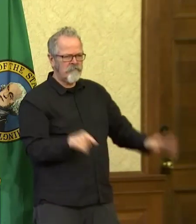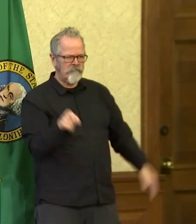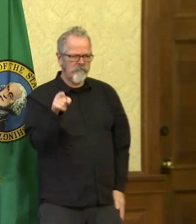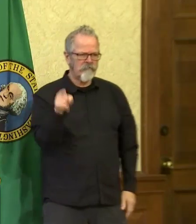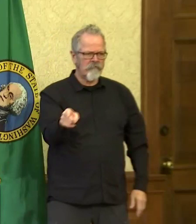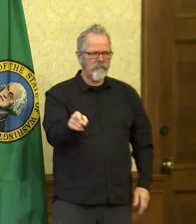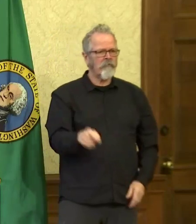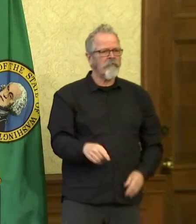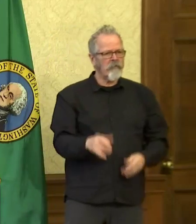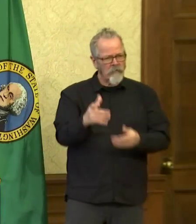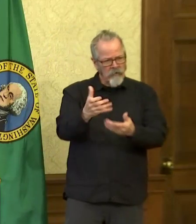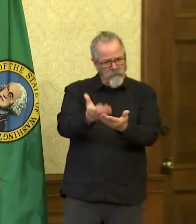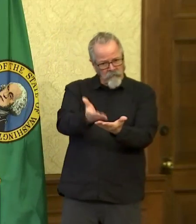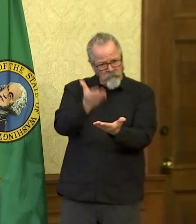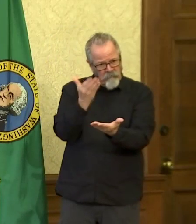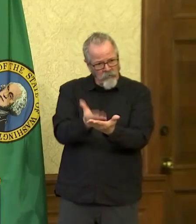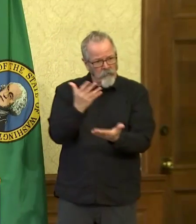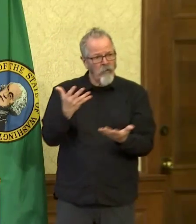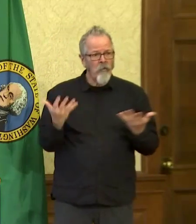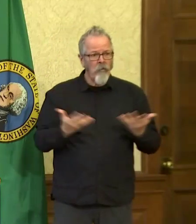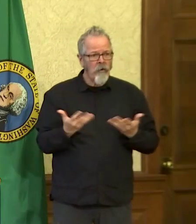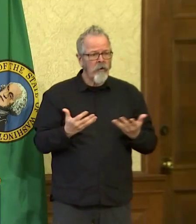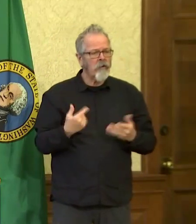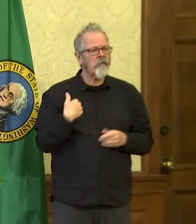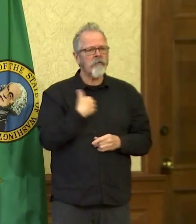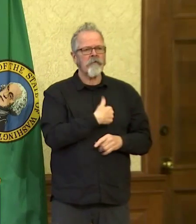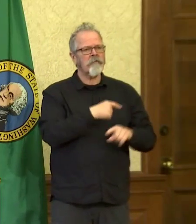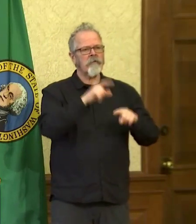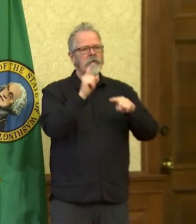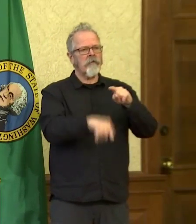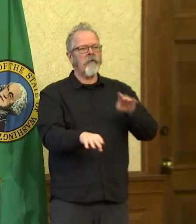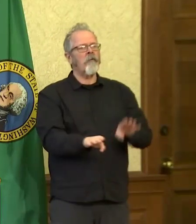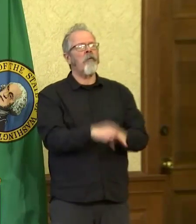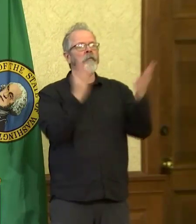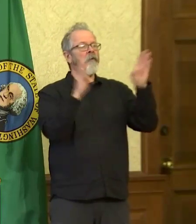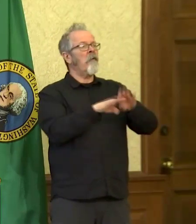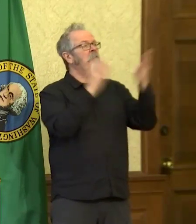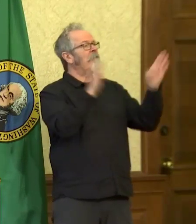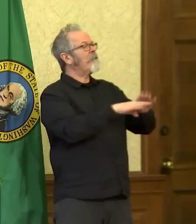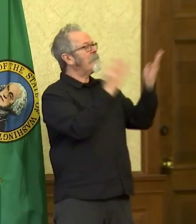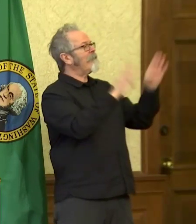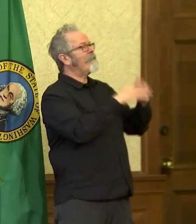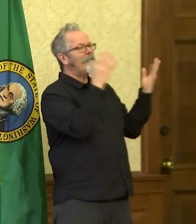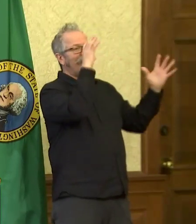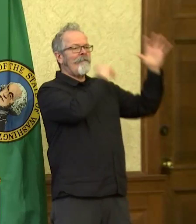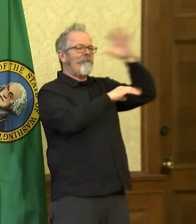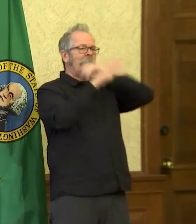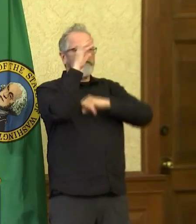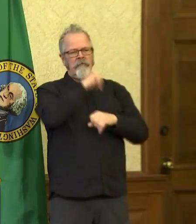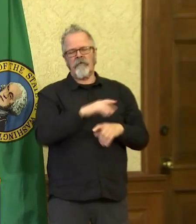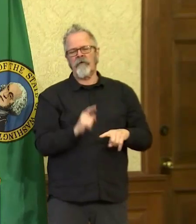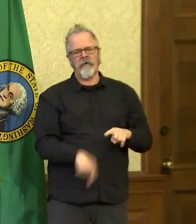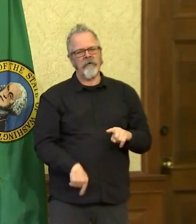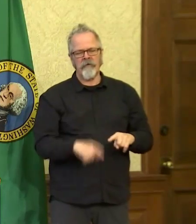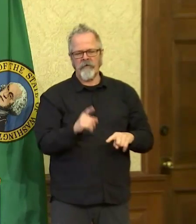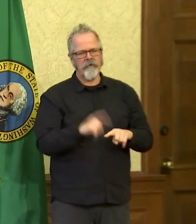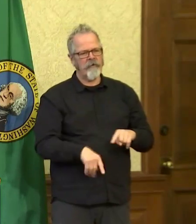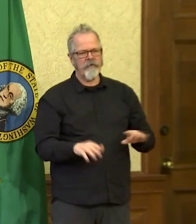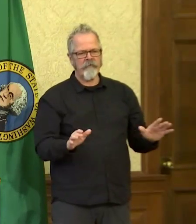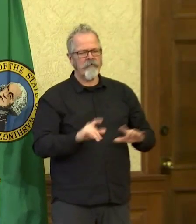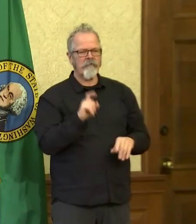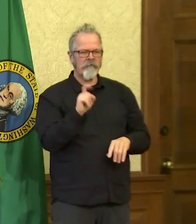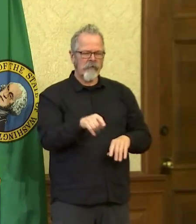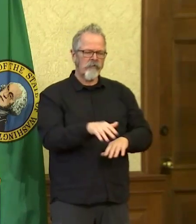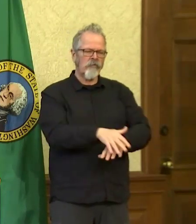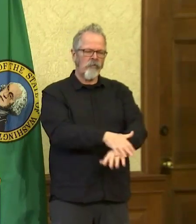state. That evidence is clear. It is almost unanimous amongst the modelers. I was again